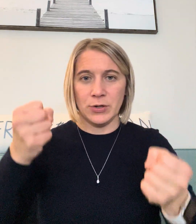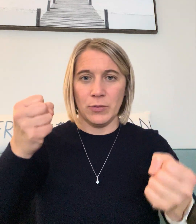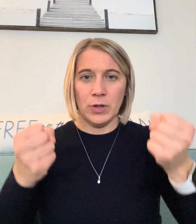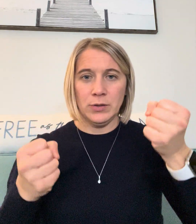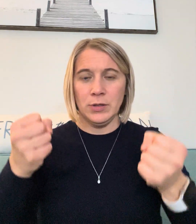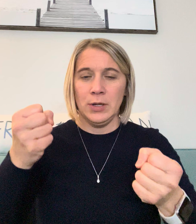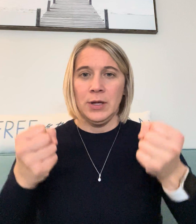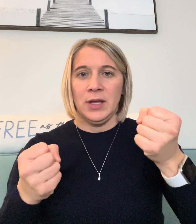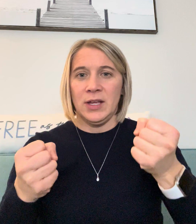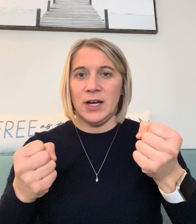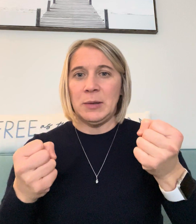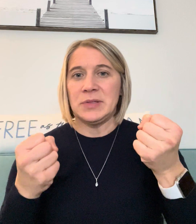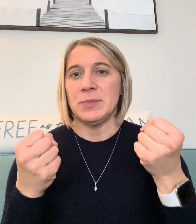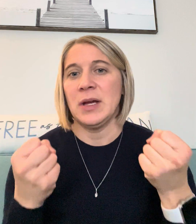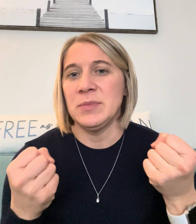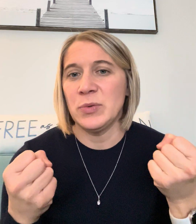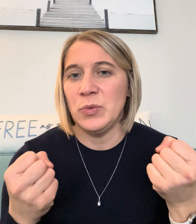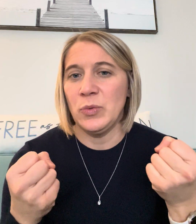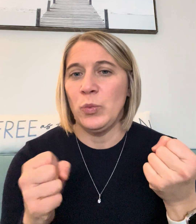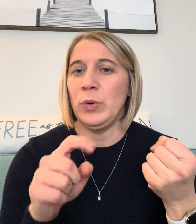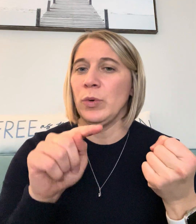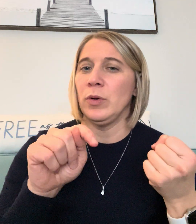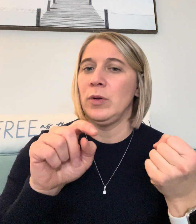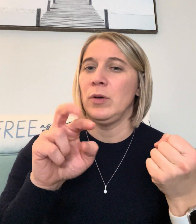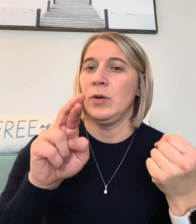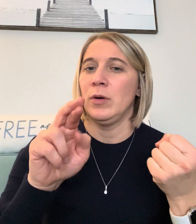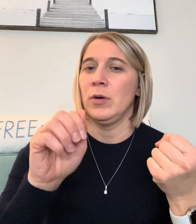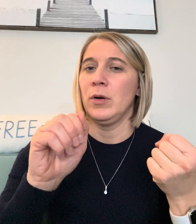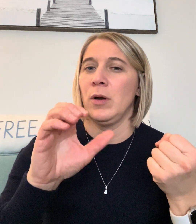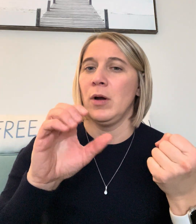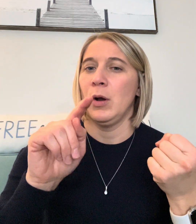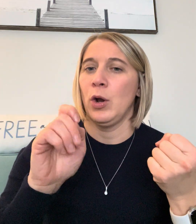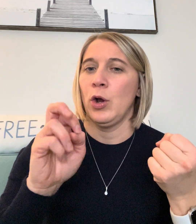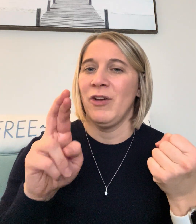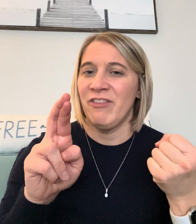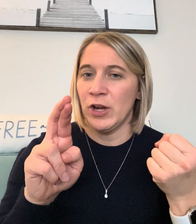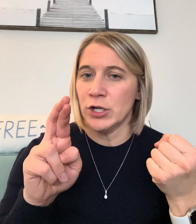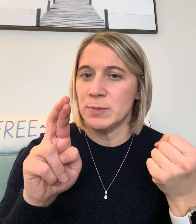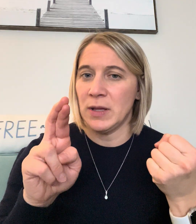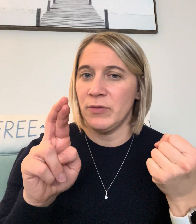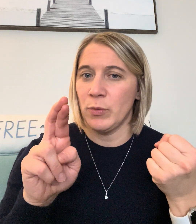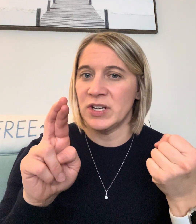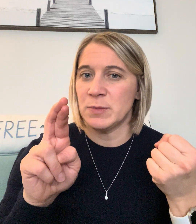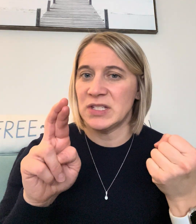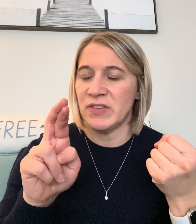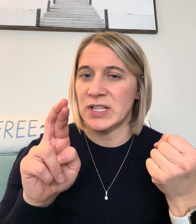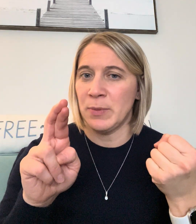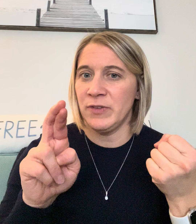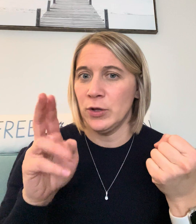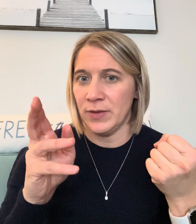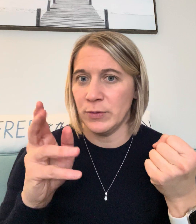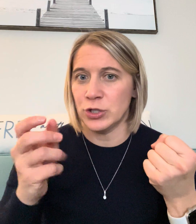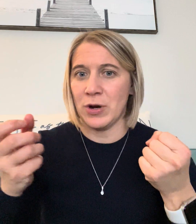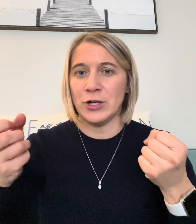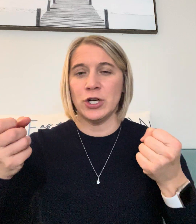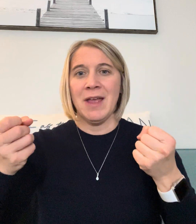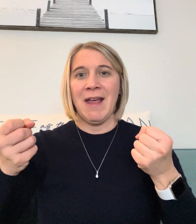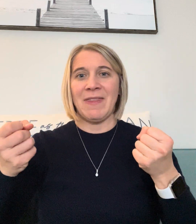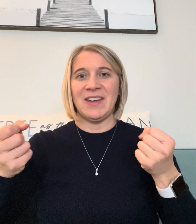wheel. Sometimes we will finger spell if we want a specific type of vehicle. That was a tractor. And then depending